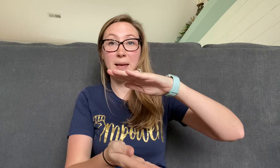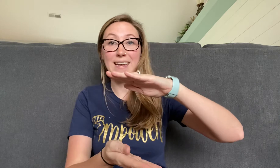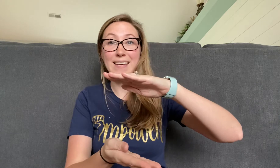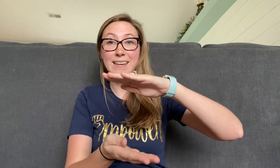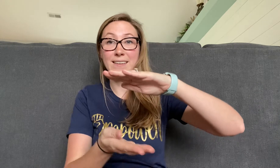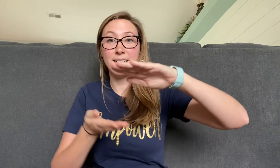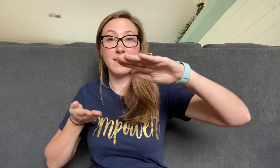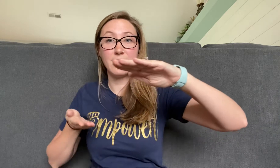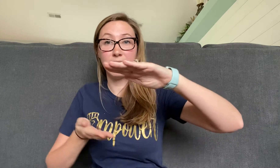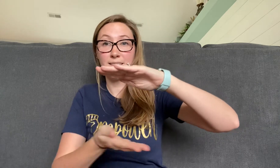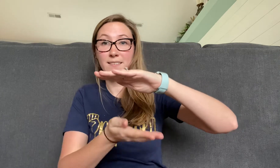Bake.